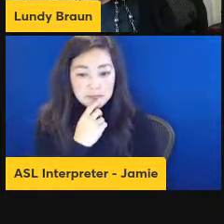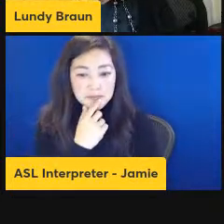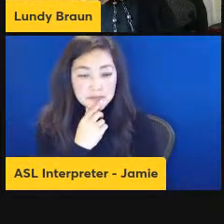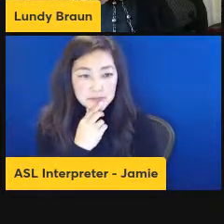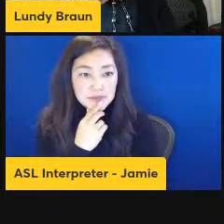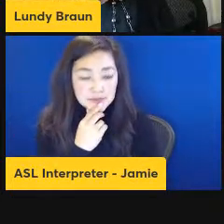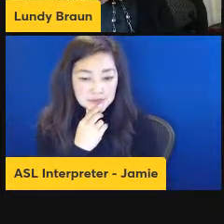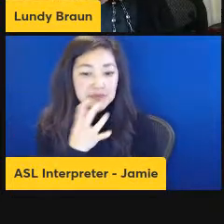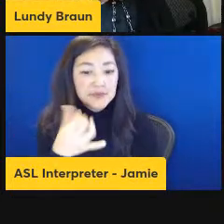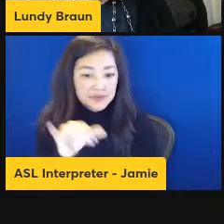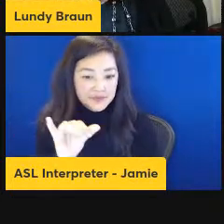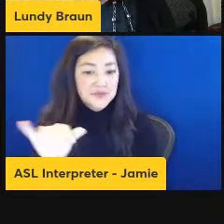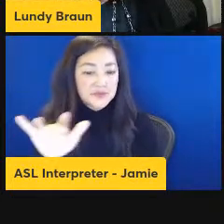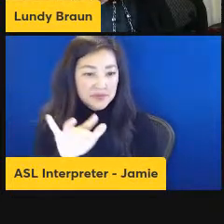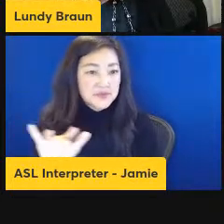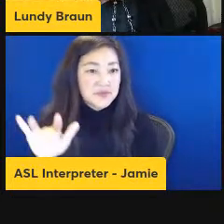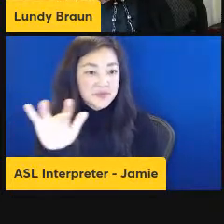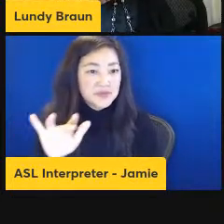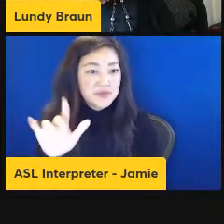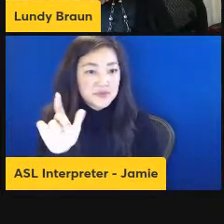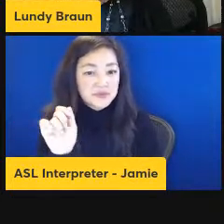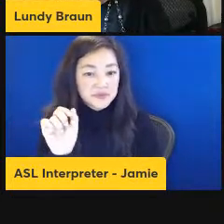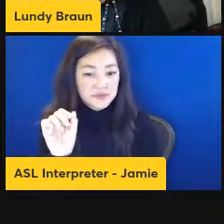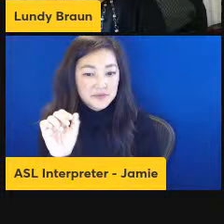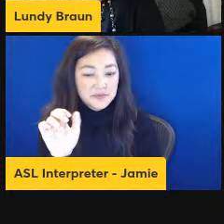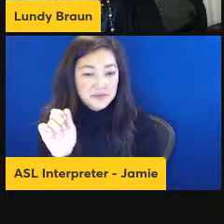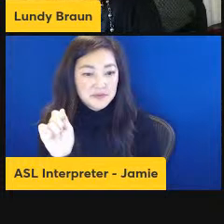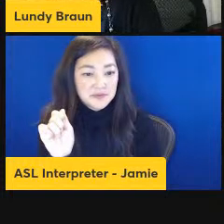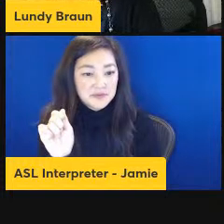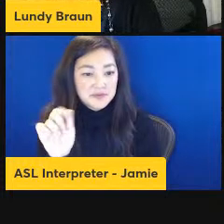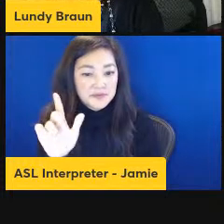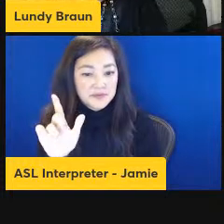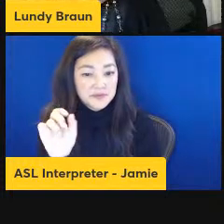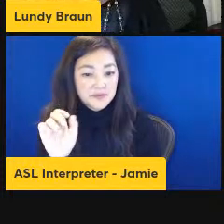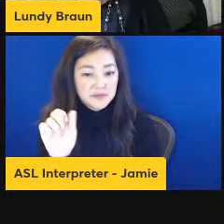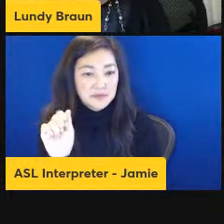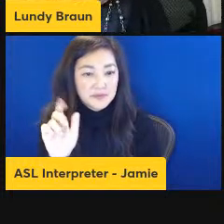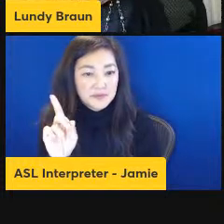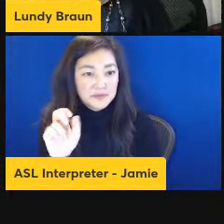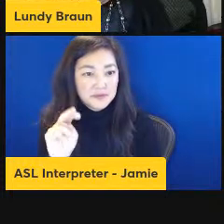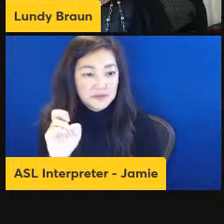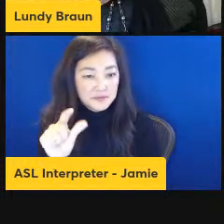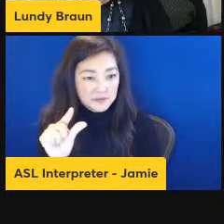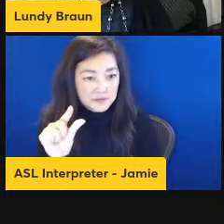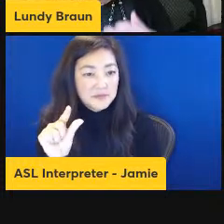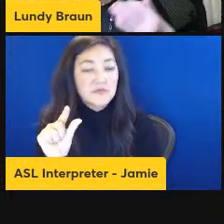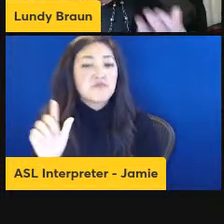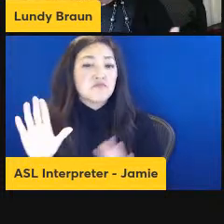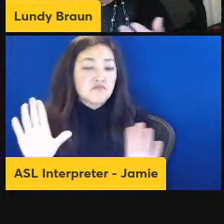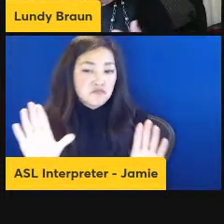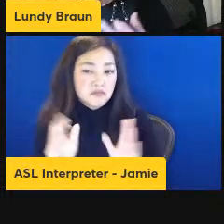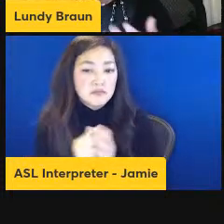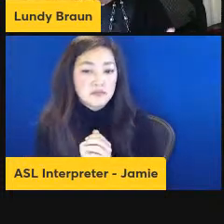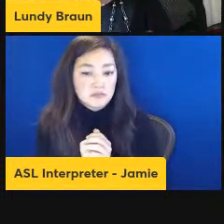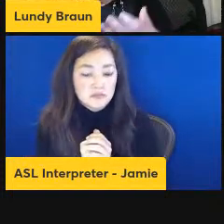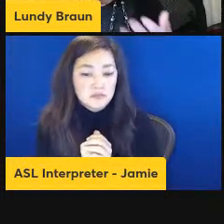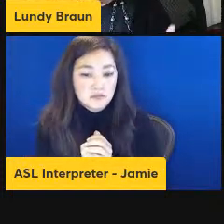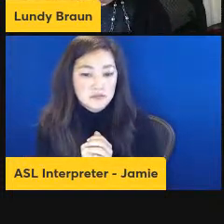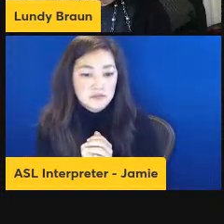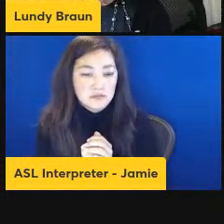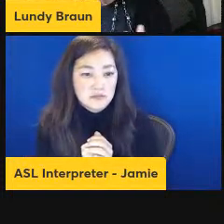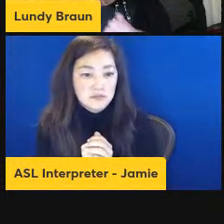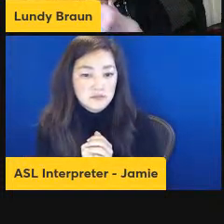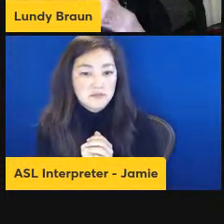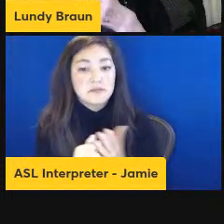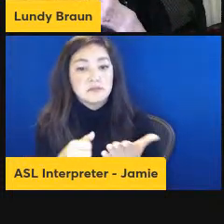It's still loading. I'm sorry. Well, I'll just tell you what